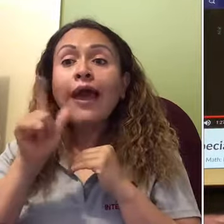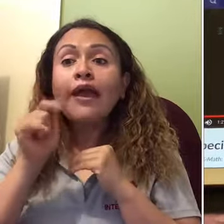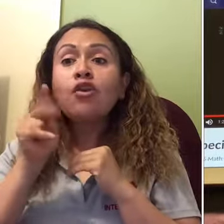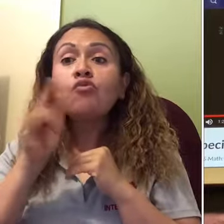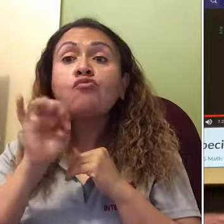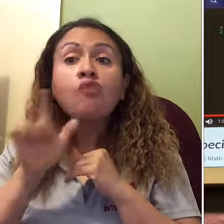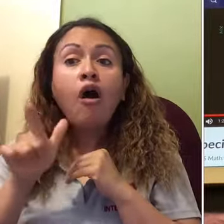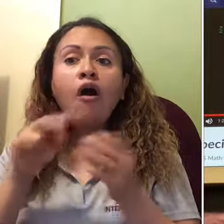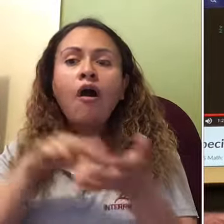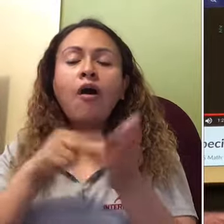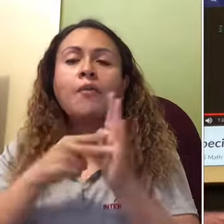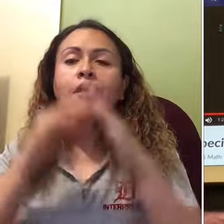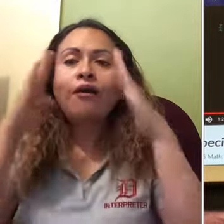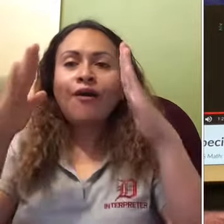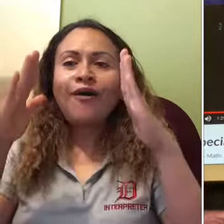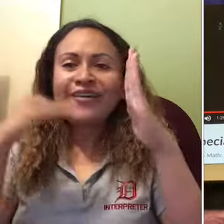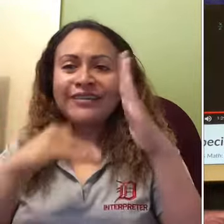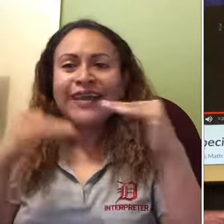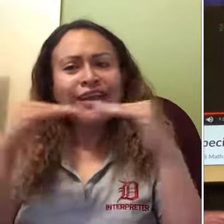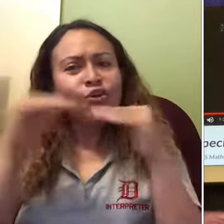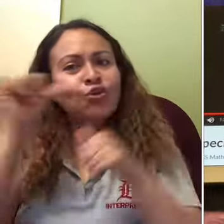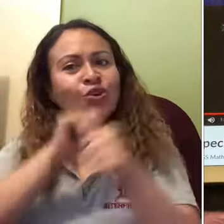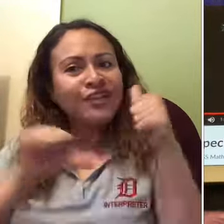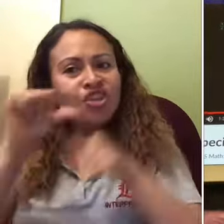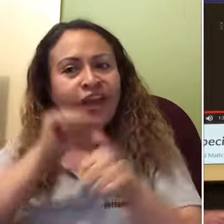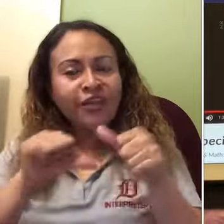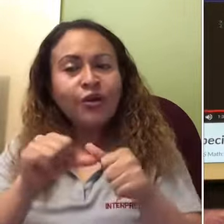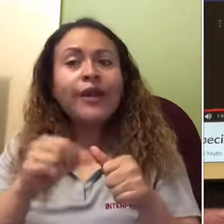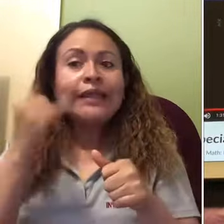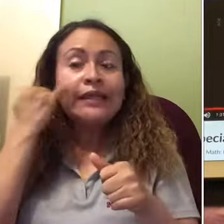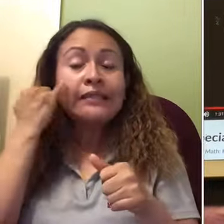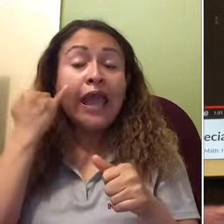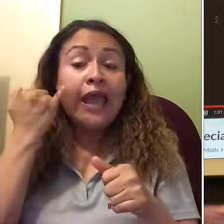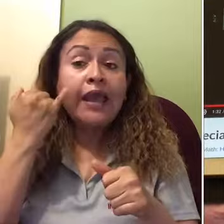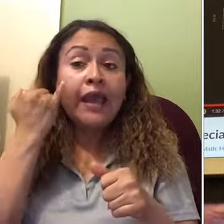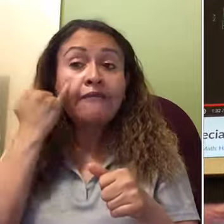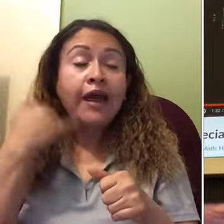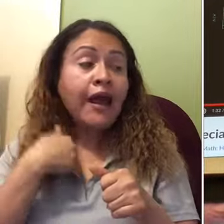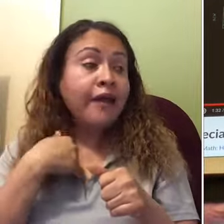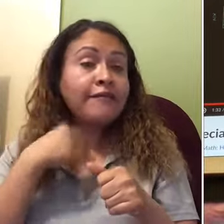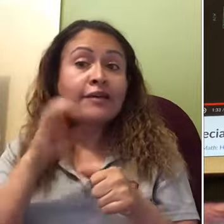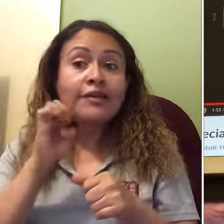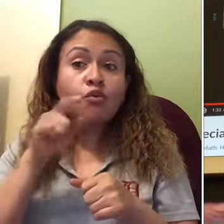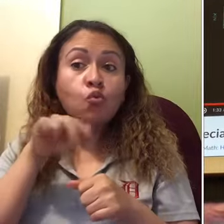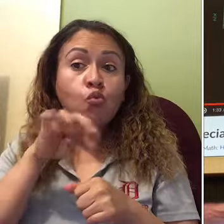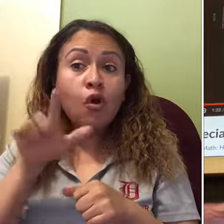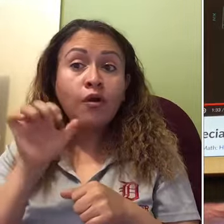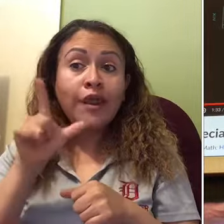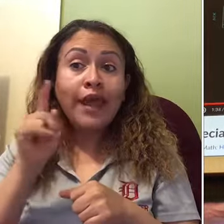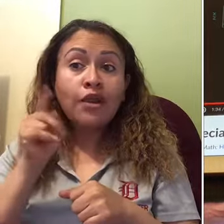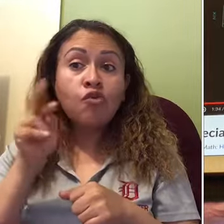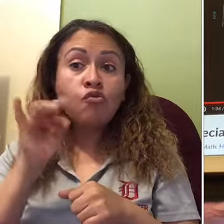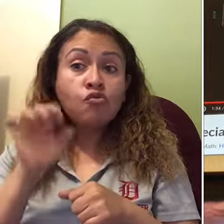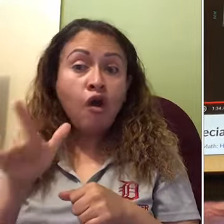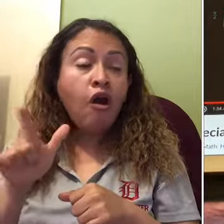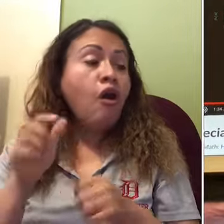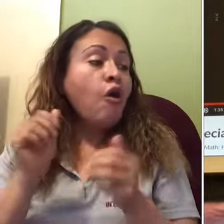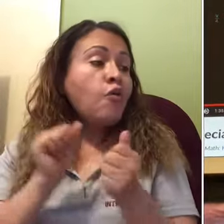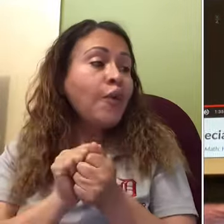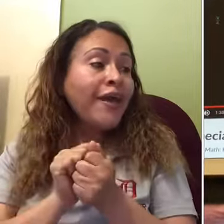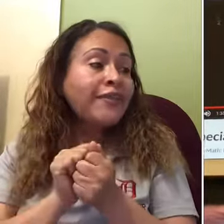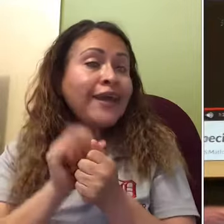equilateral, that means all of its sides are equal. And let's say that it has length, and let's say equilateral with